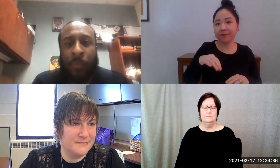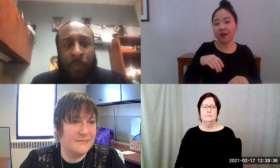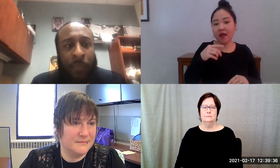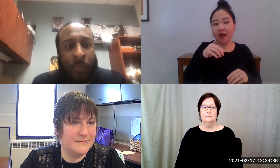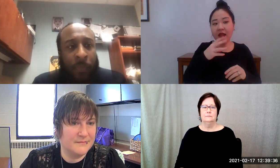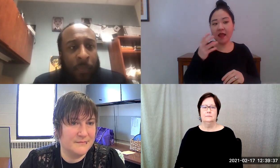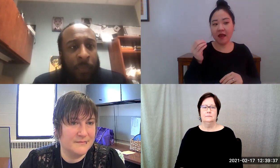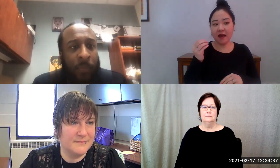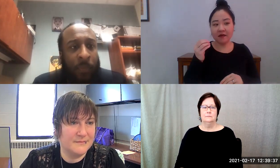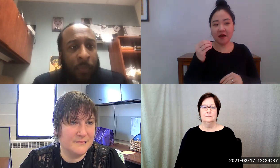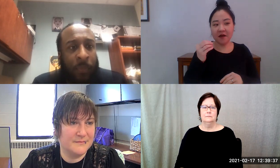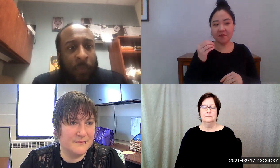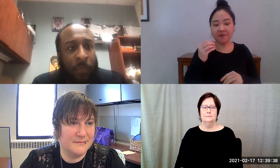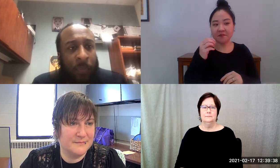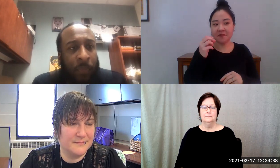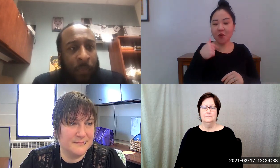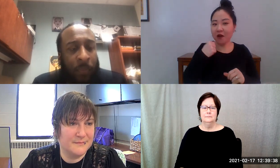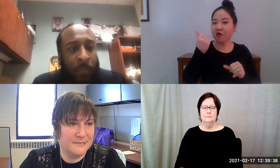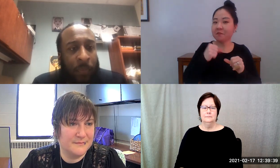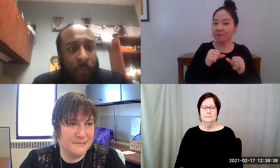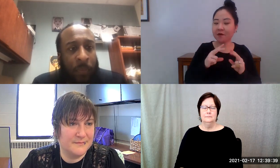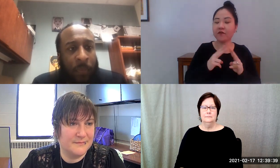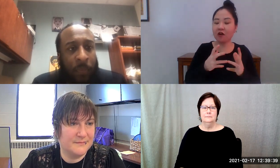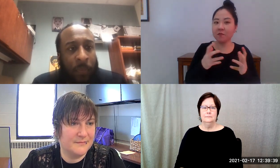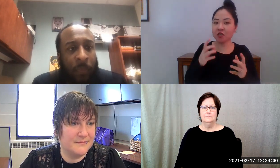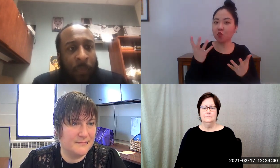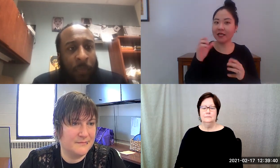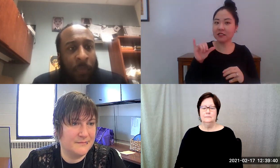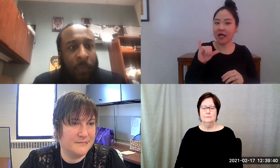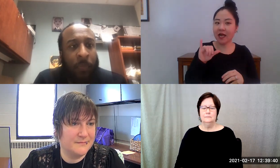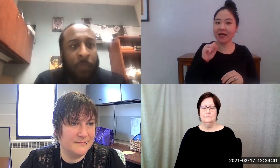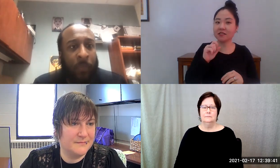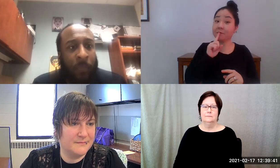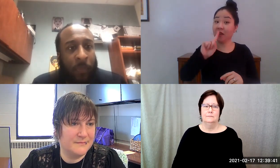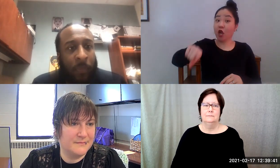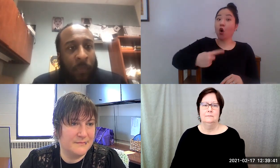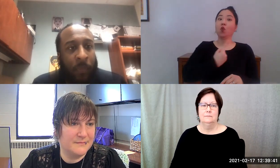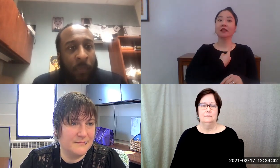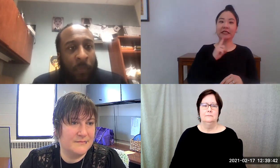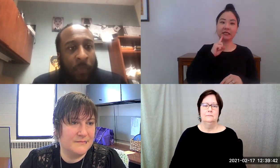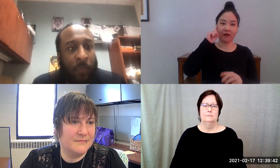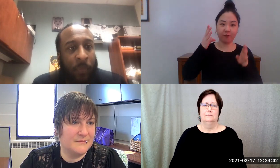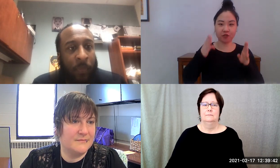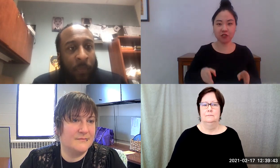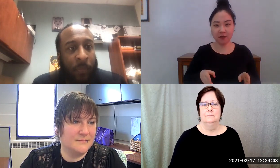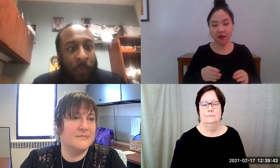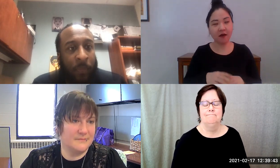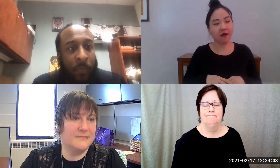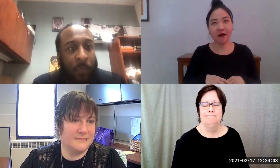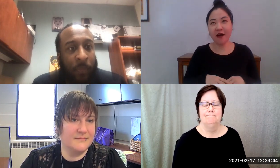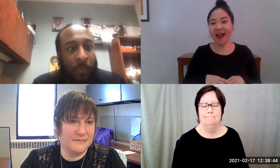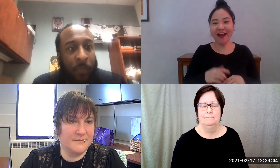Pittsburgh. And so I remember very much what it's like as to be the only deaf